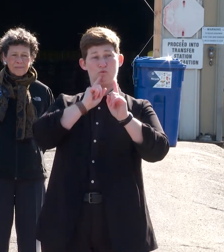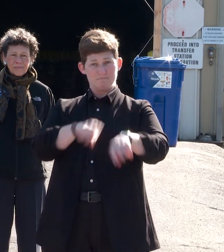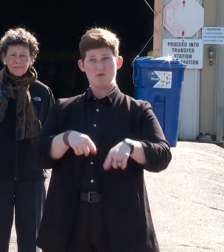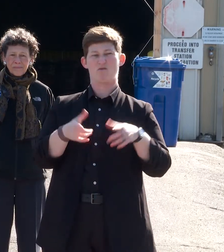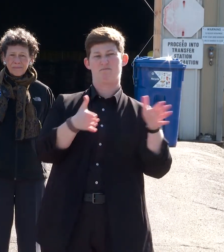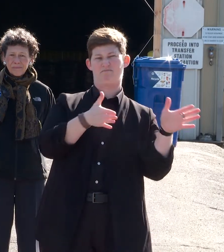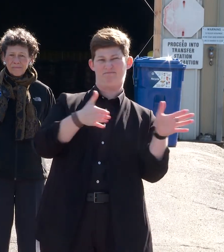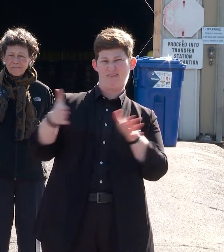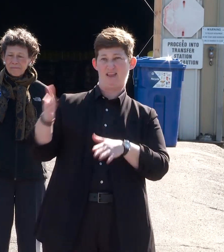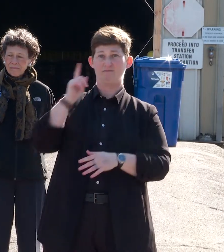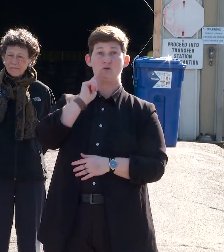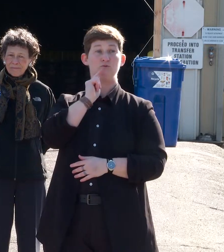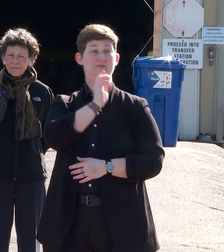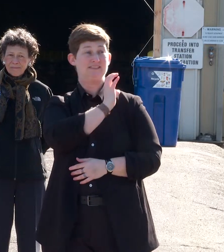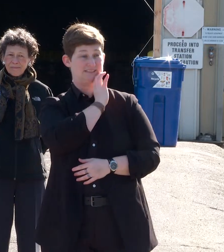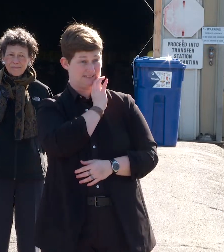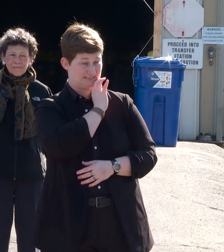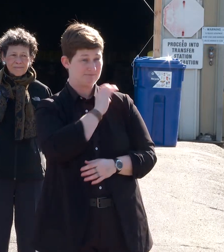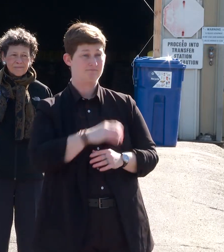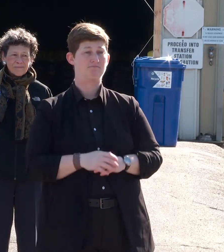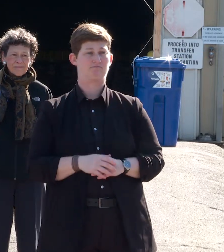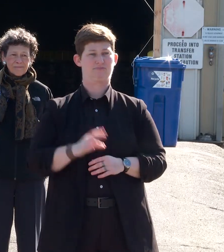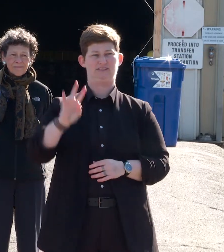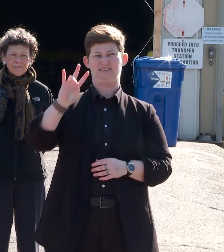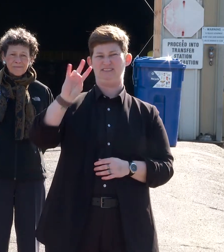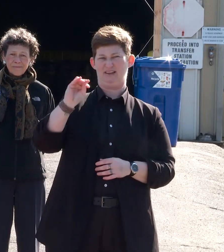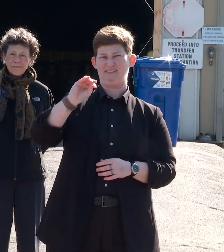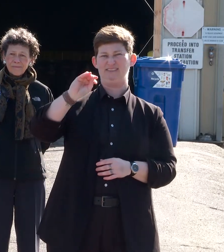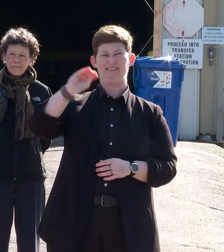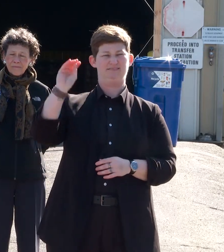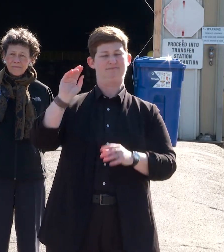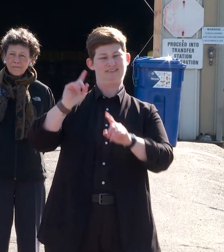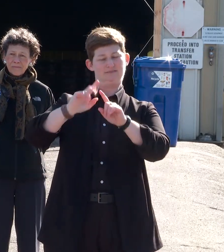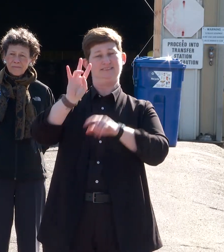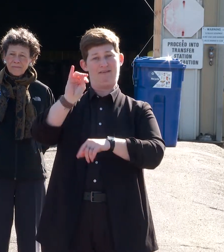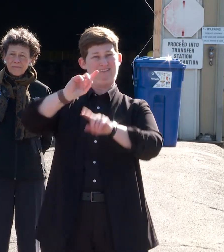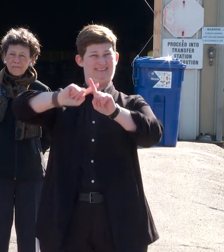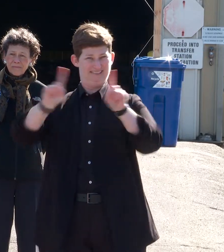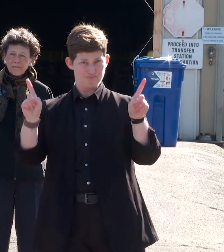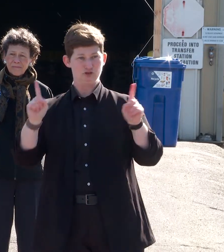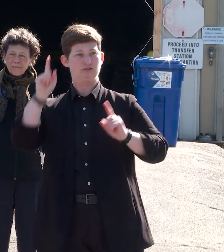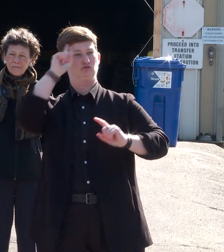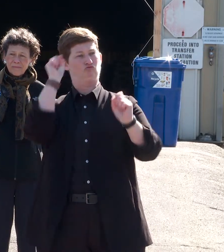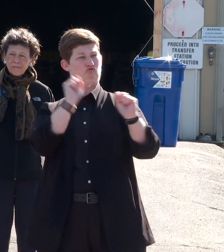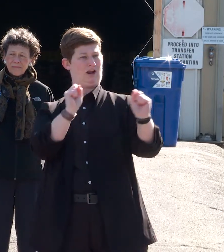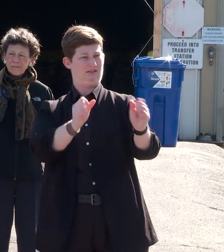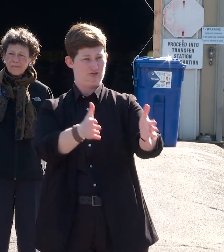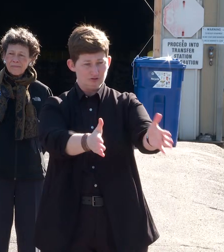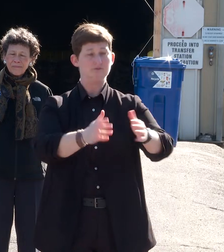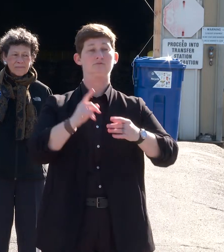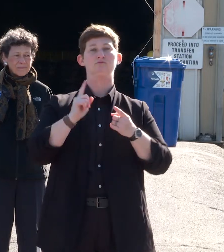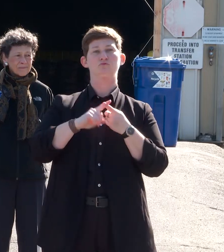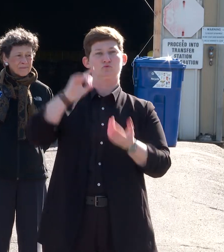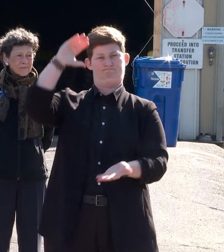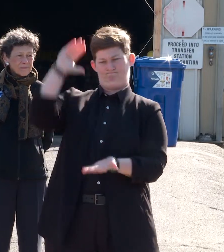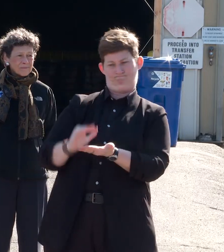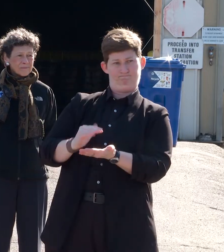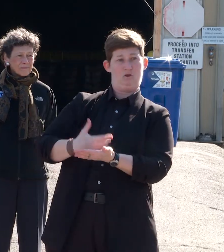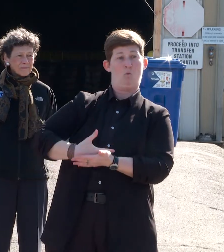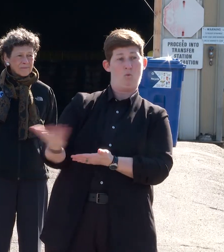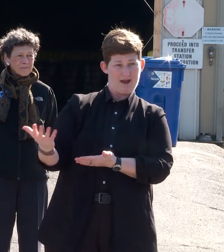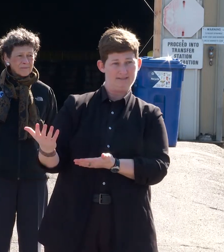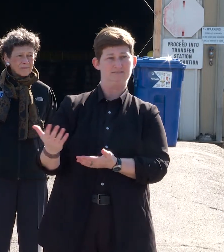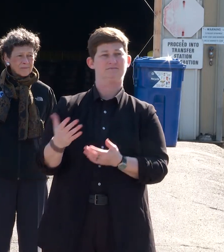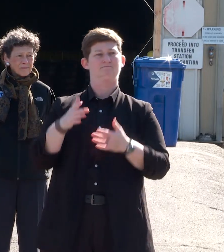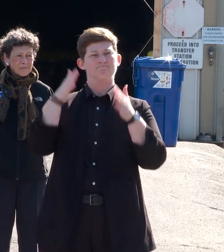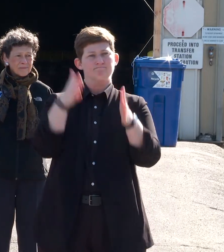metro area, and that includes 70 strategies to reduce the waste that residents create and to manage waste more sustainably.